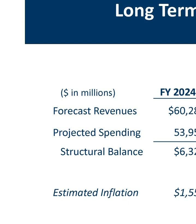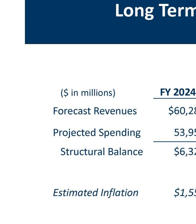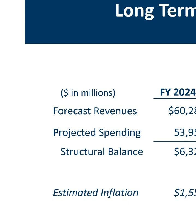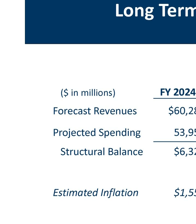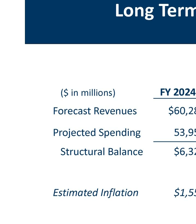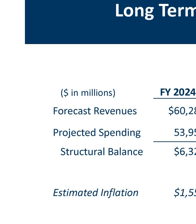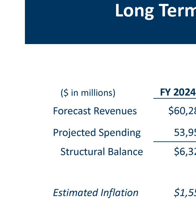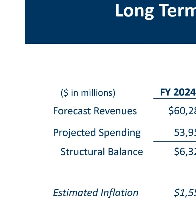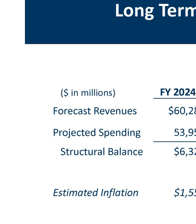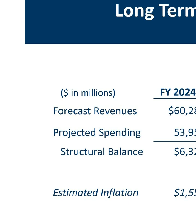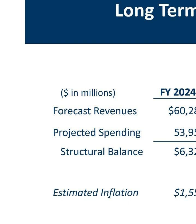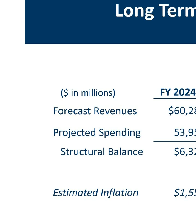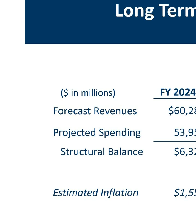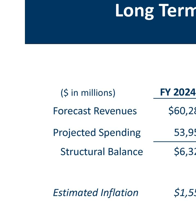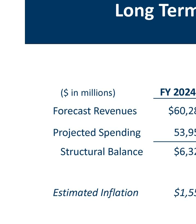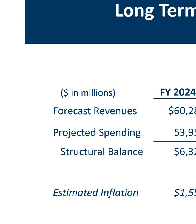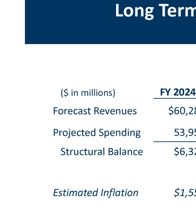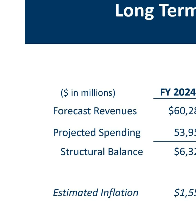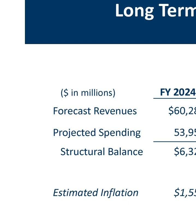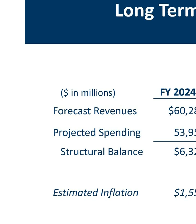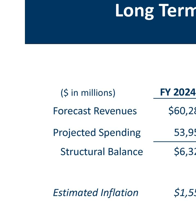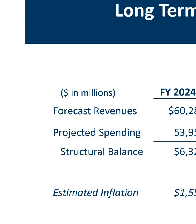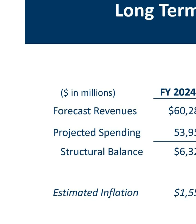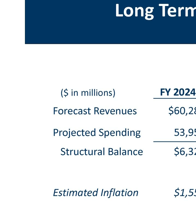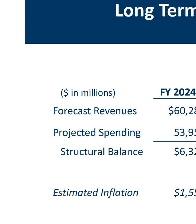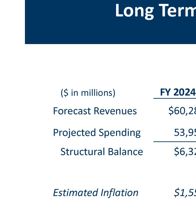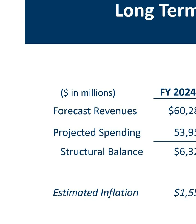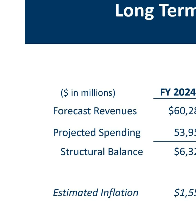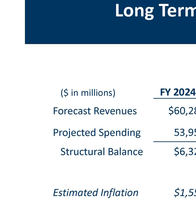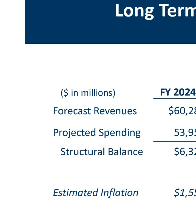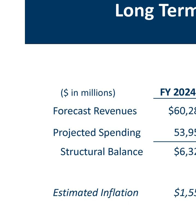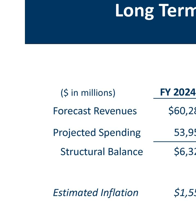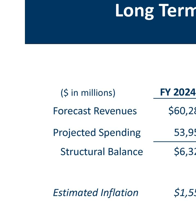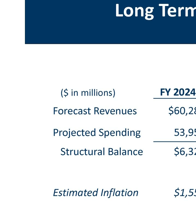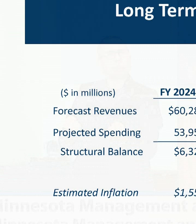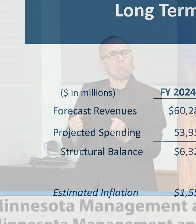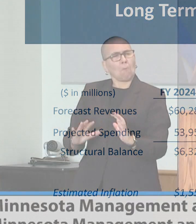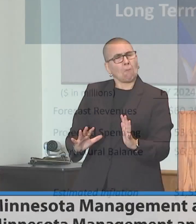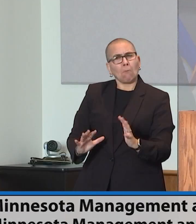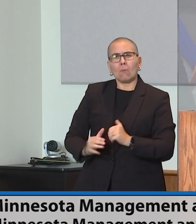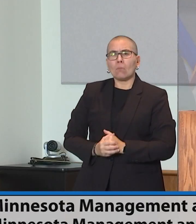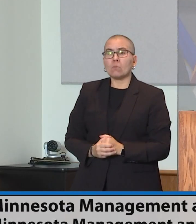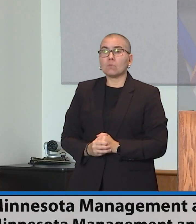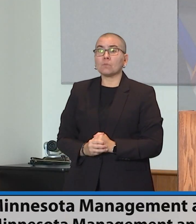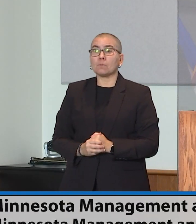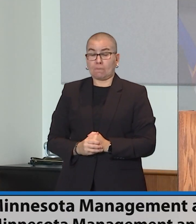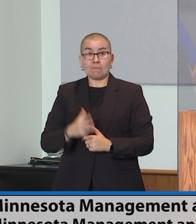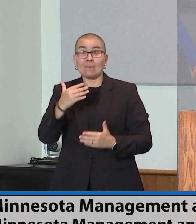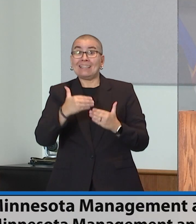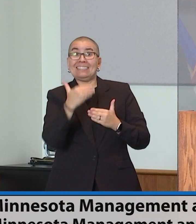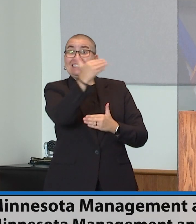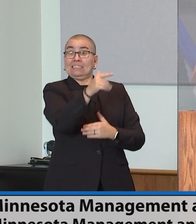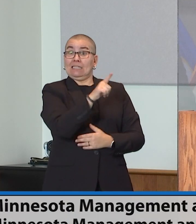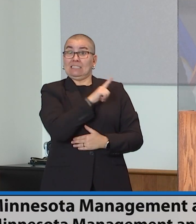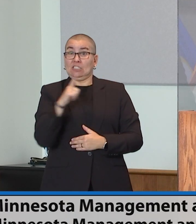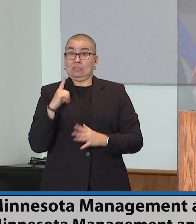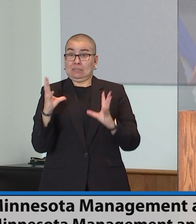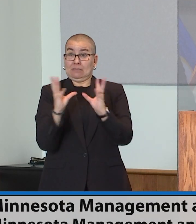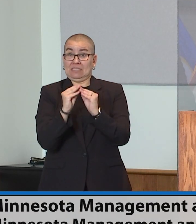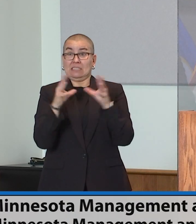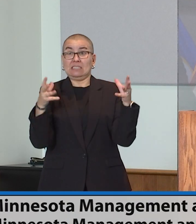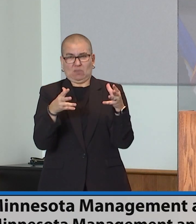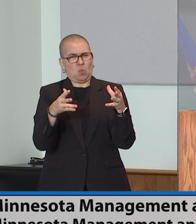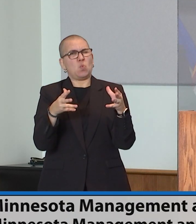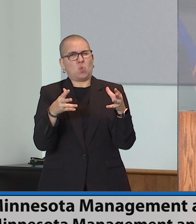To summarize, as we move forward into the next legislative session, Minnesota remains in strong financial position with a solid